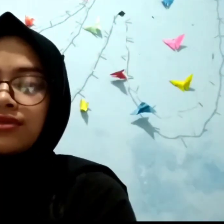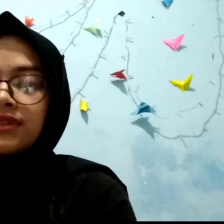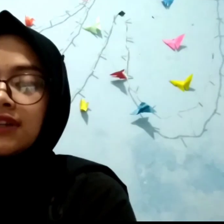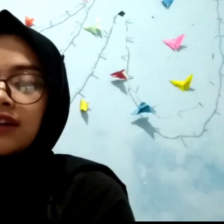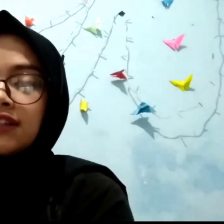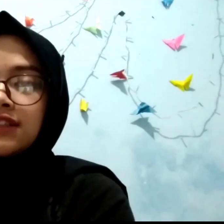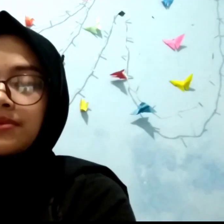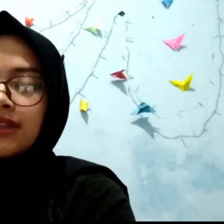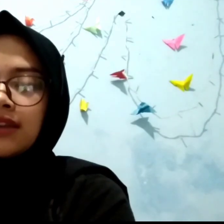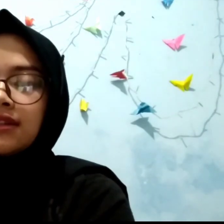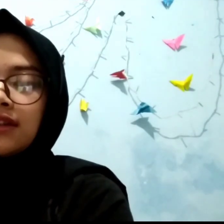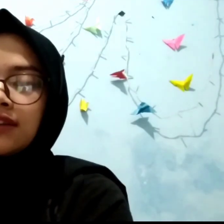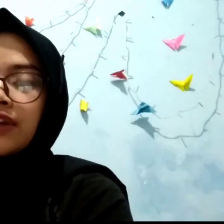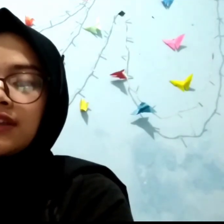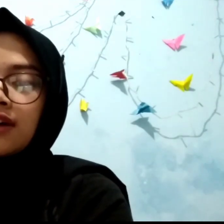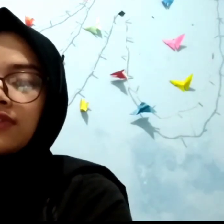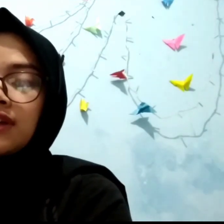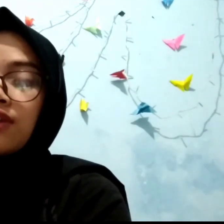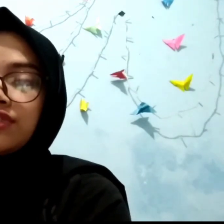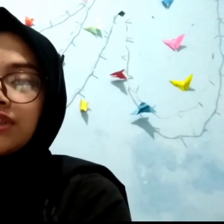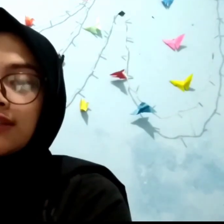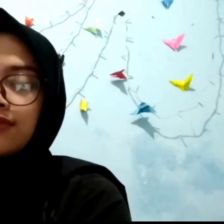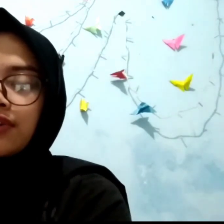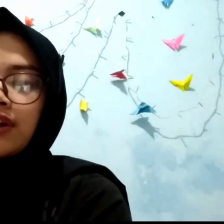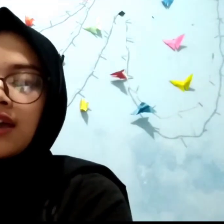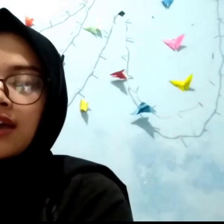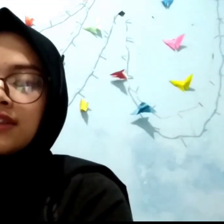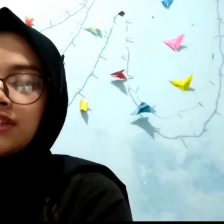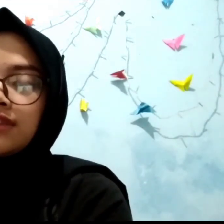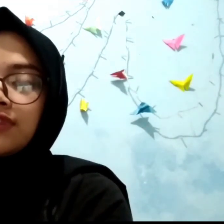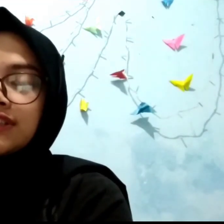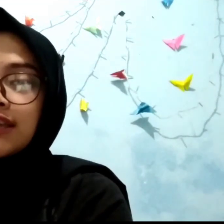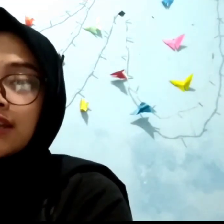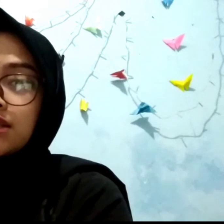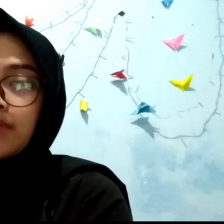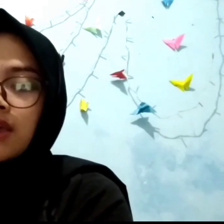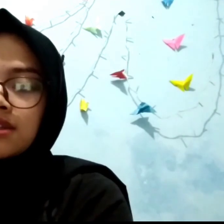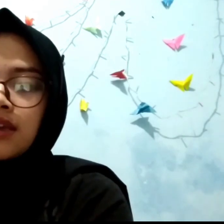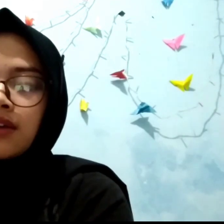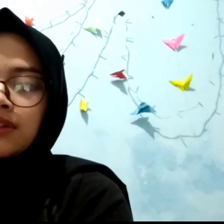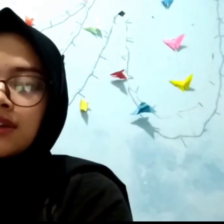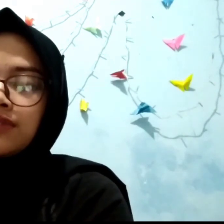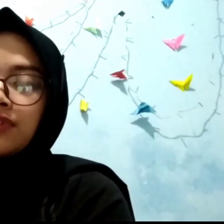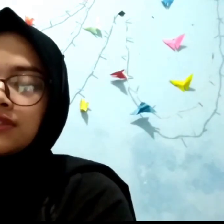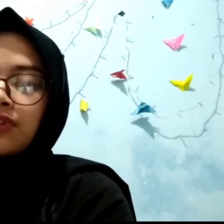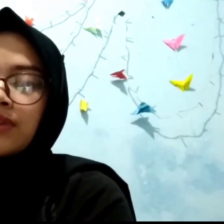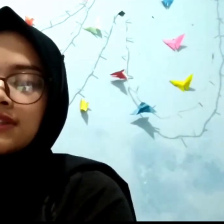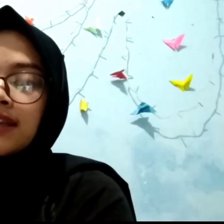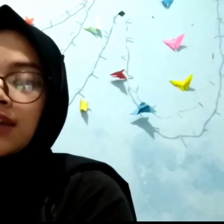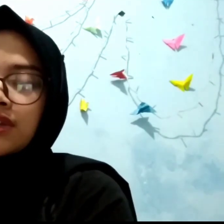the early steps in creating of an official for the deaf were taken in Spain, the first formal sign language